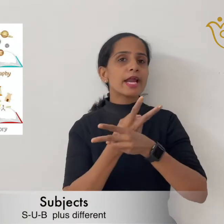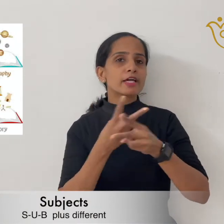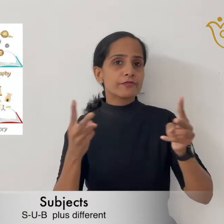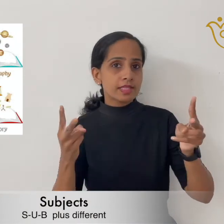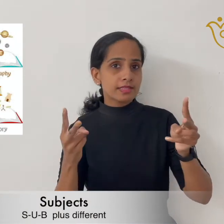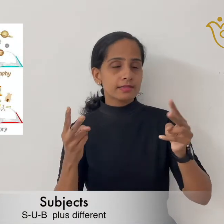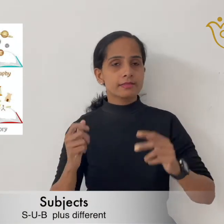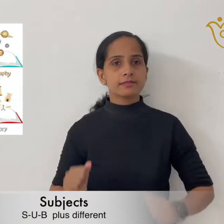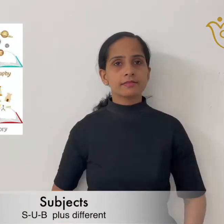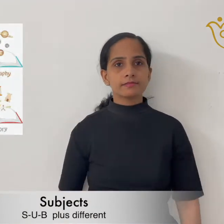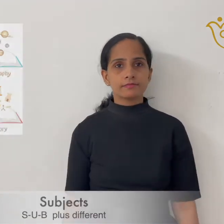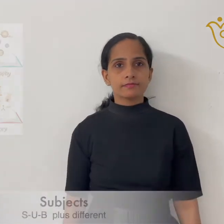Subjects: